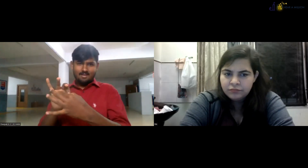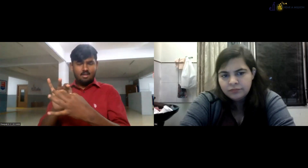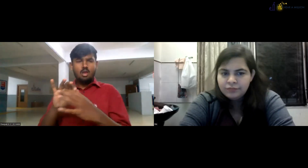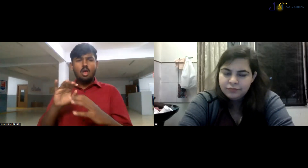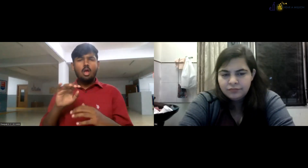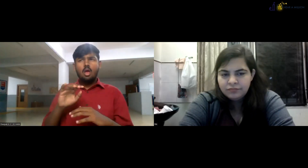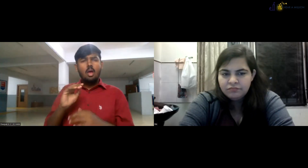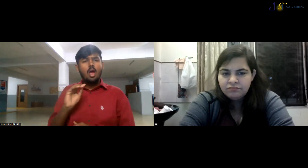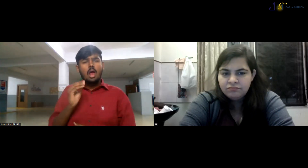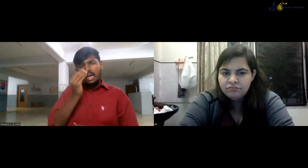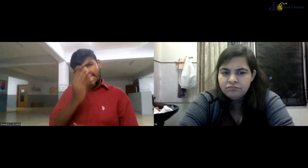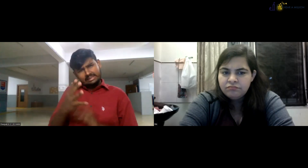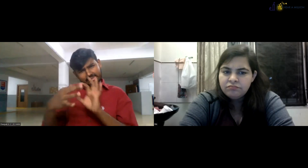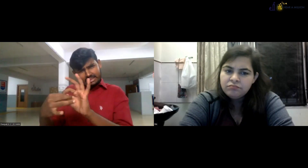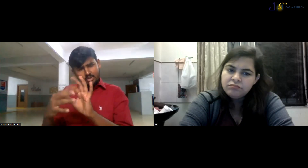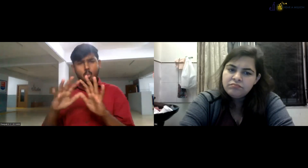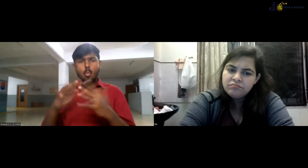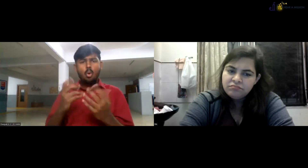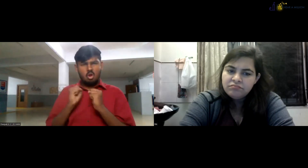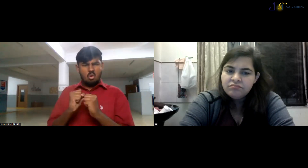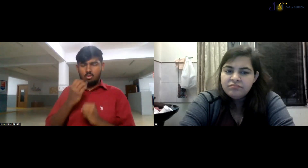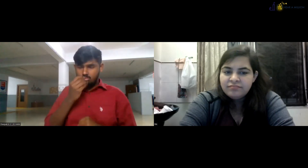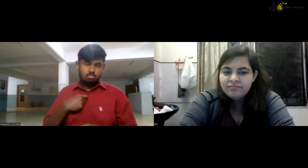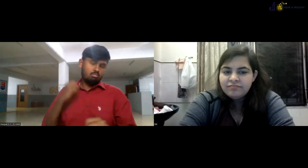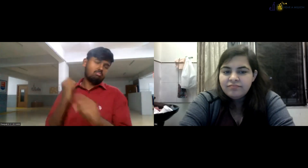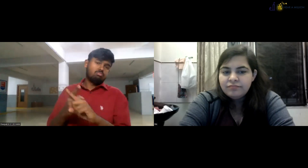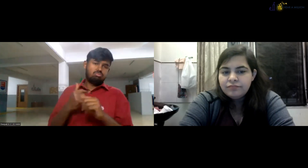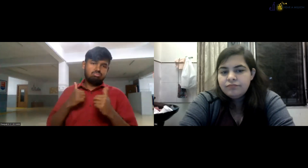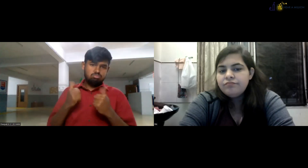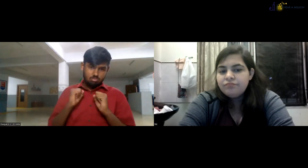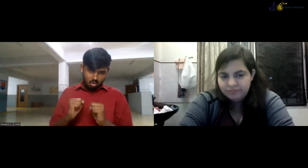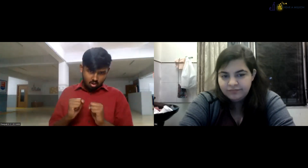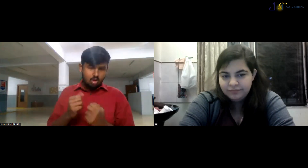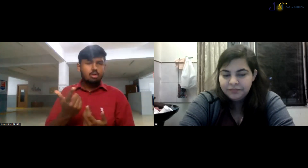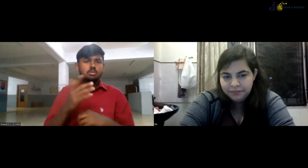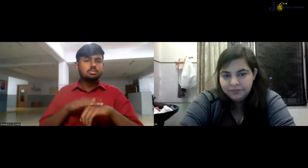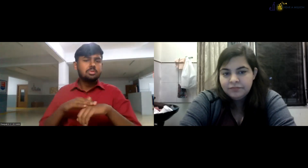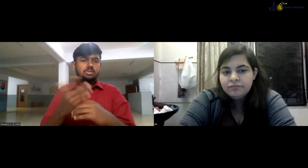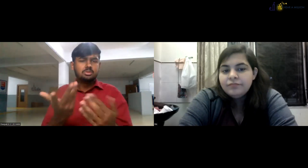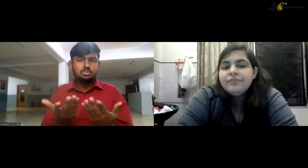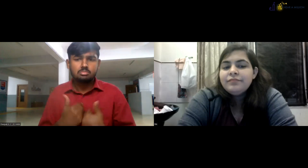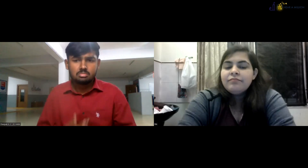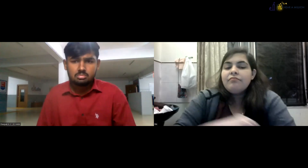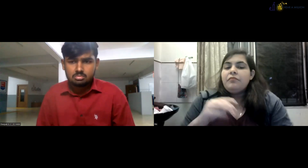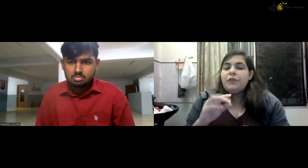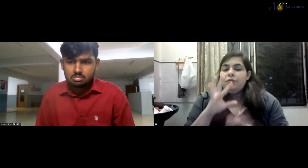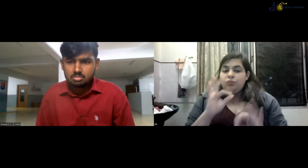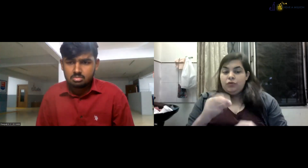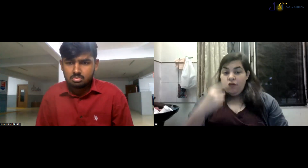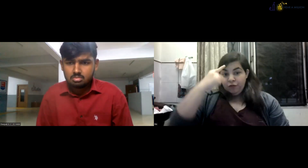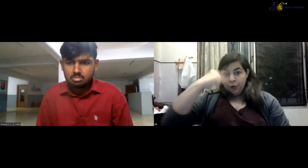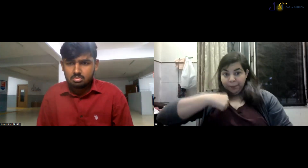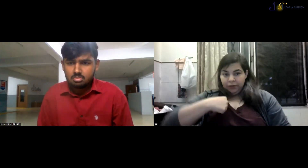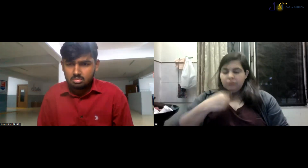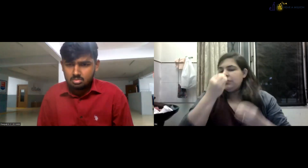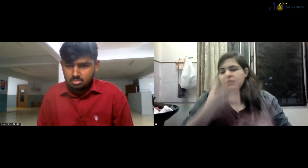so how, sometimes you might feel the food is good. Whether do you think that is it easy to, have the